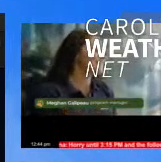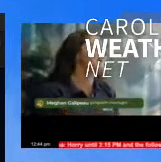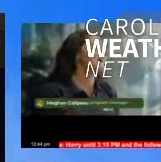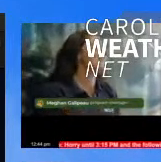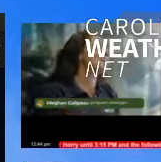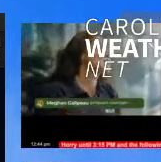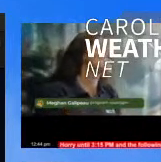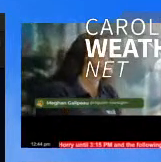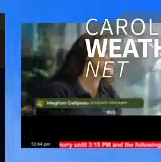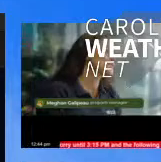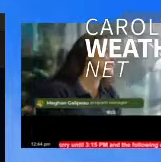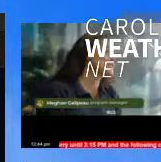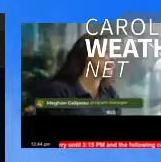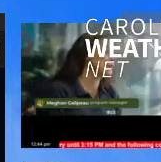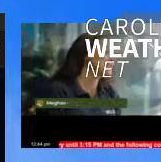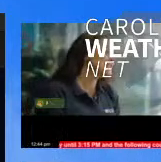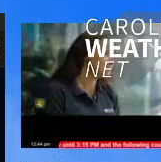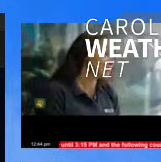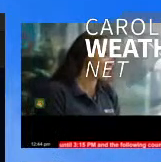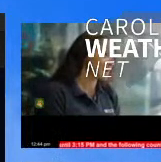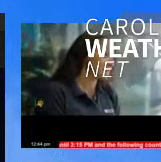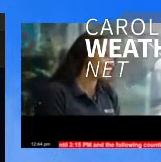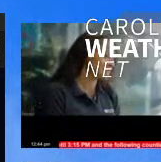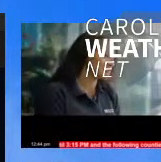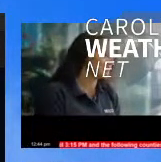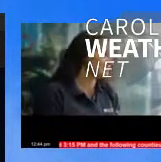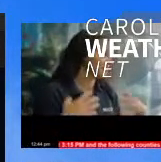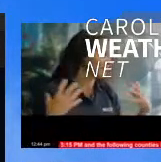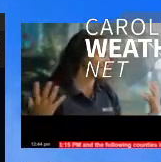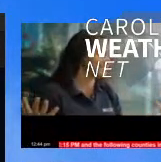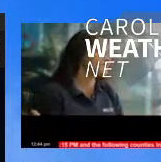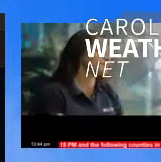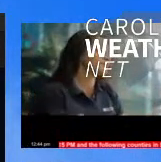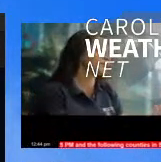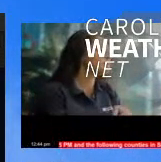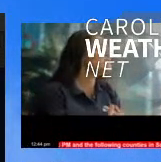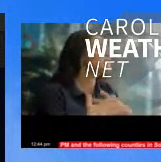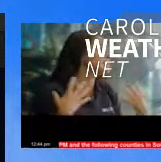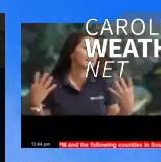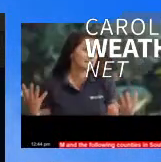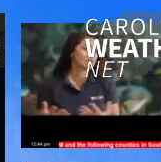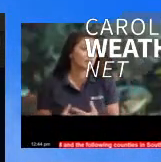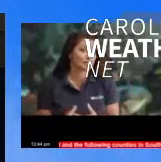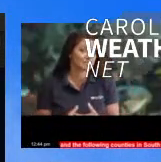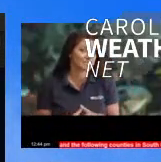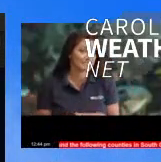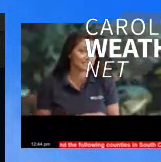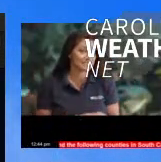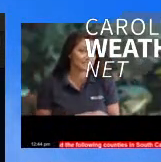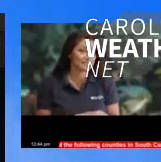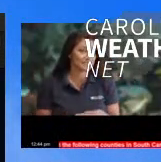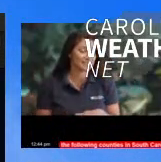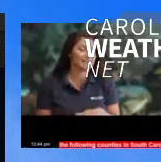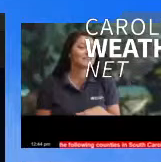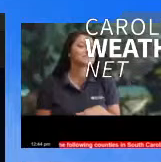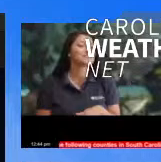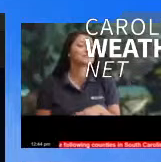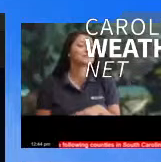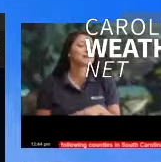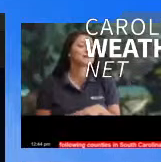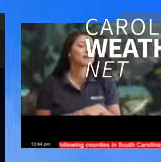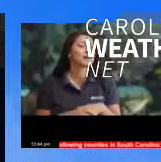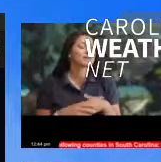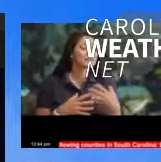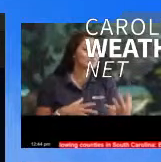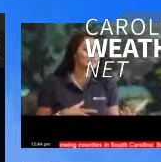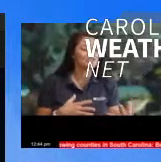Banks, northeast North Carolina, and then this also is up into the Virginia Beach, Norfolk area as well. So again, a few tropical